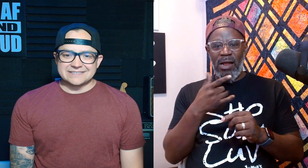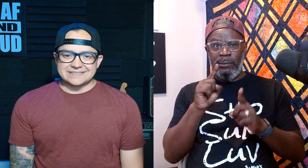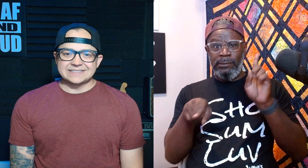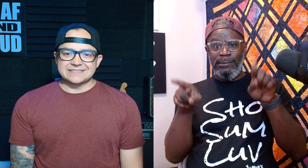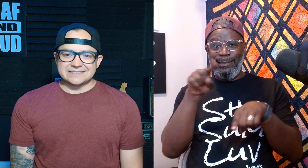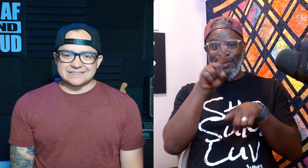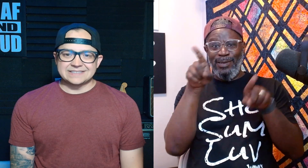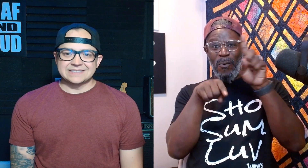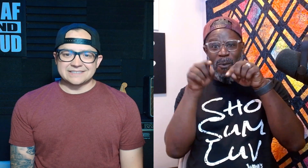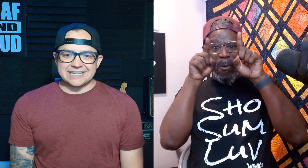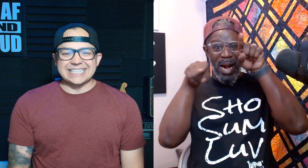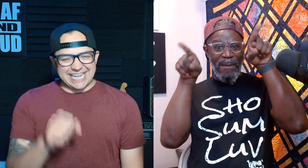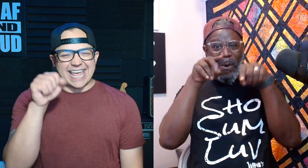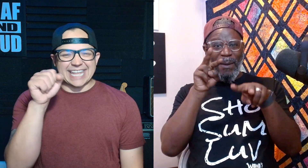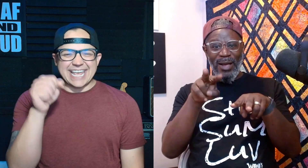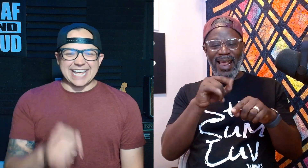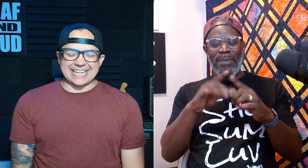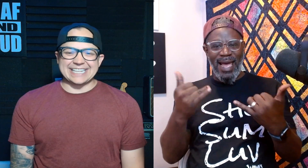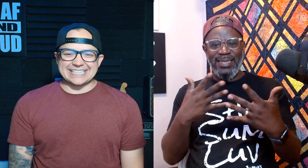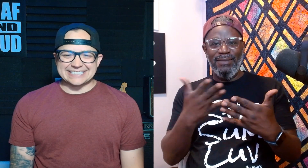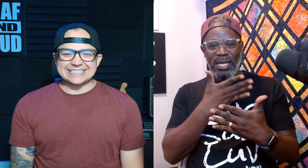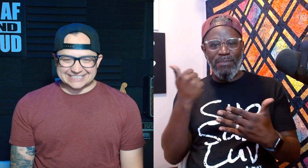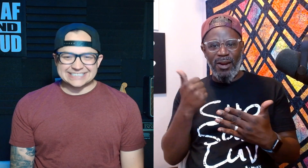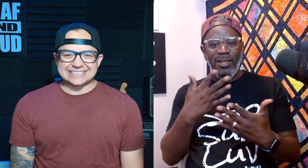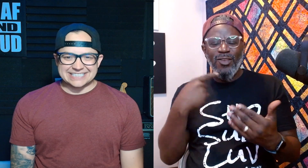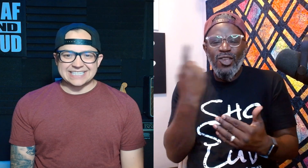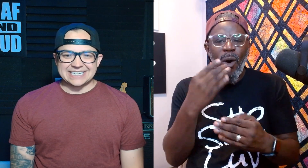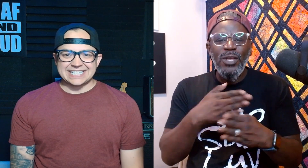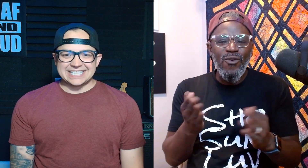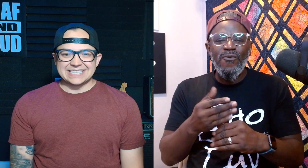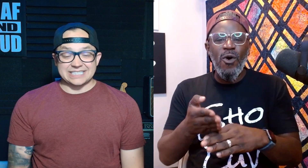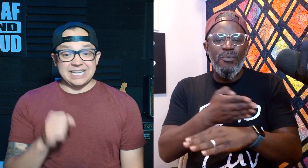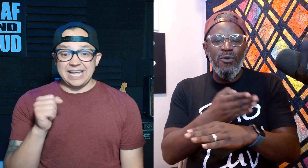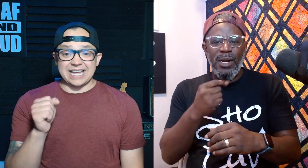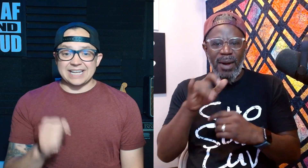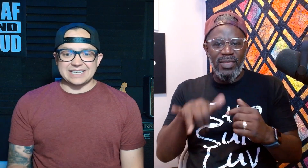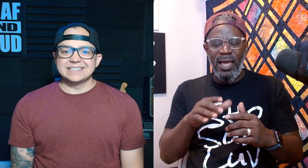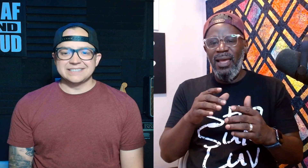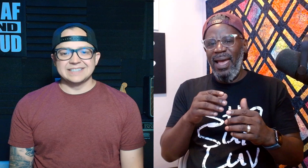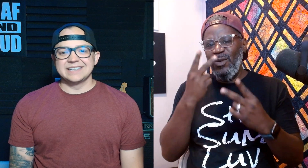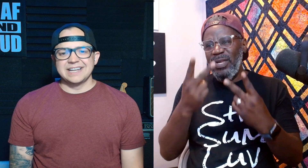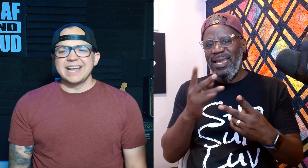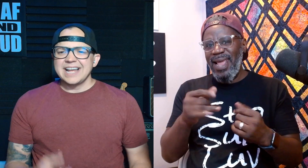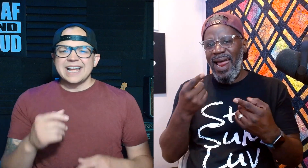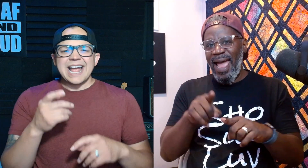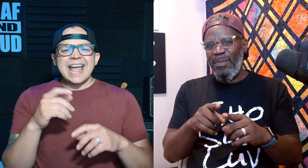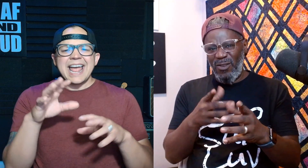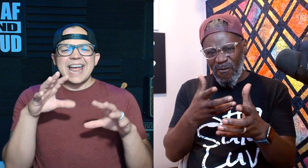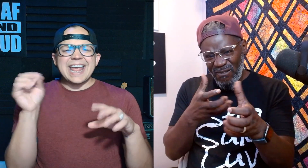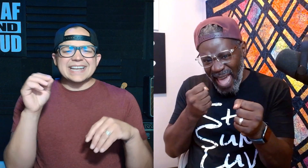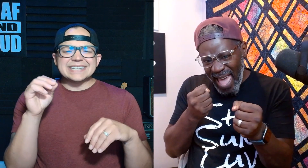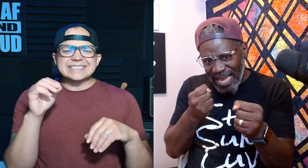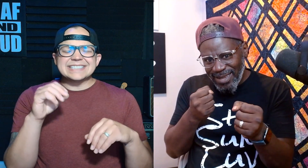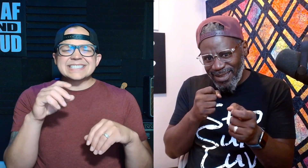you thought when I'm looking at, but now it seems much better. So there's always room for improvement about that. And to see that happen